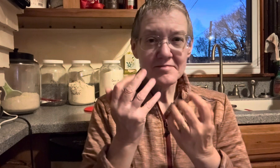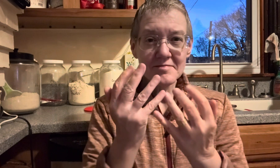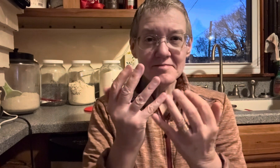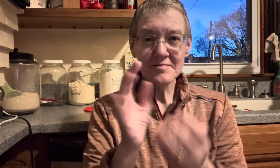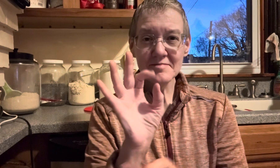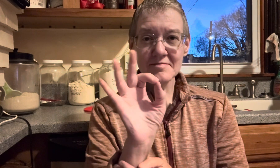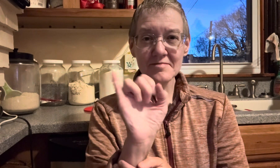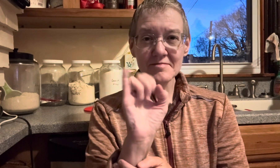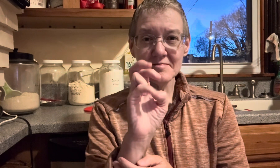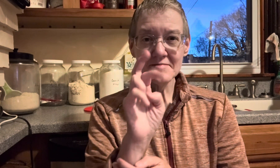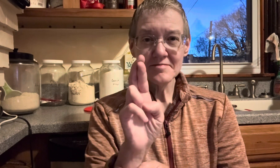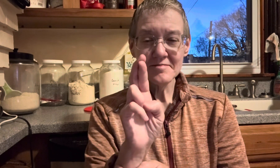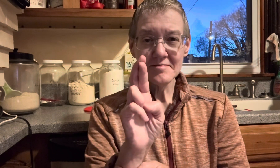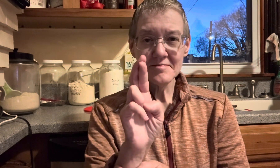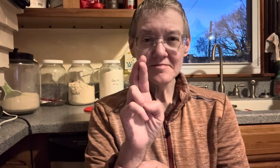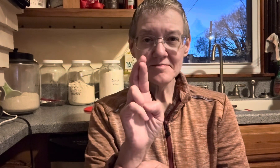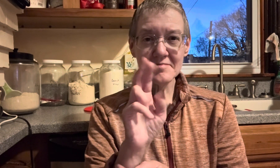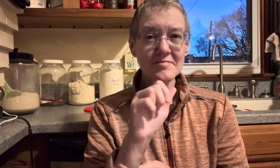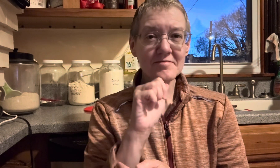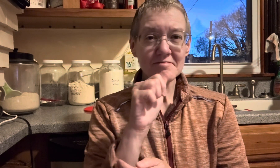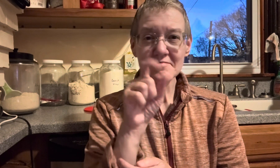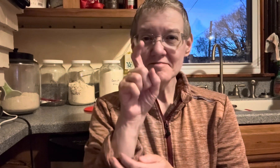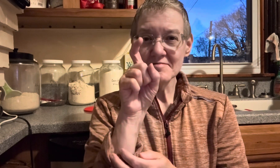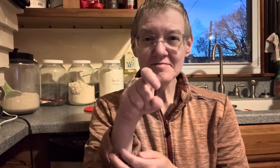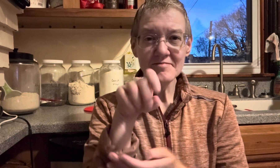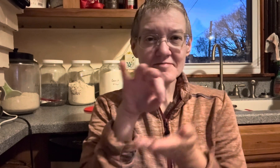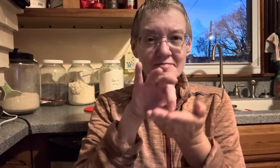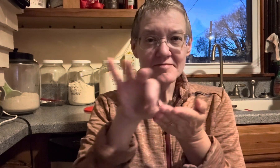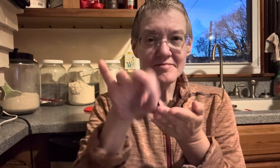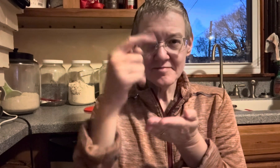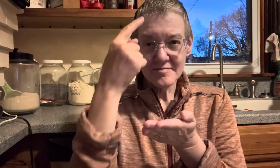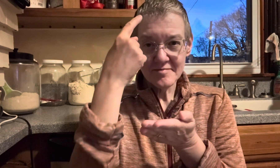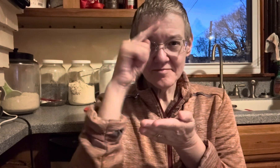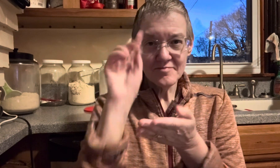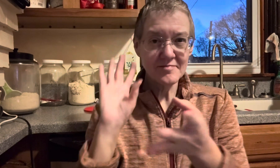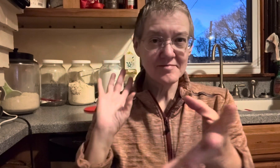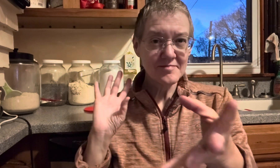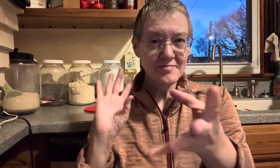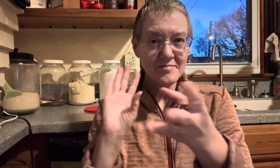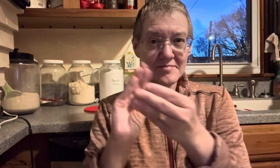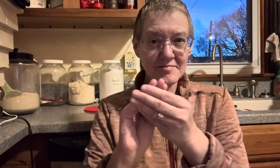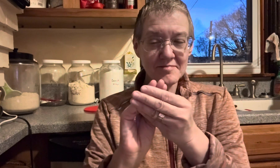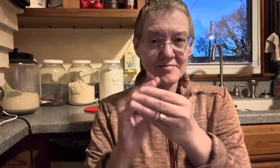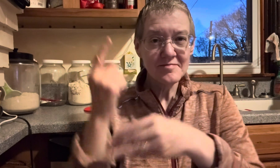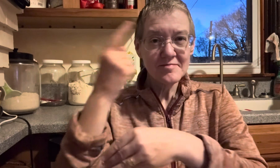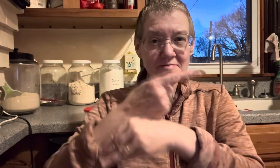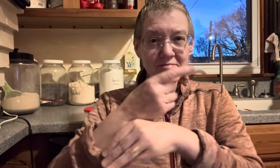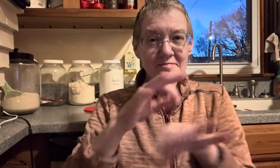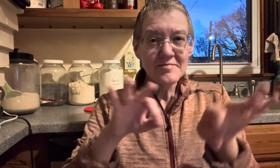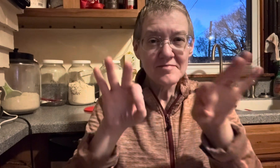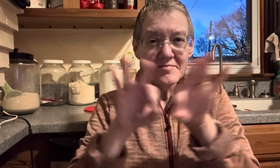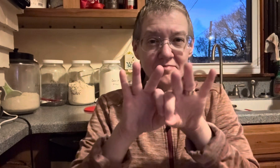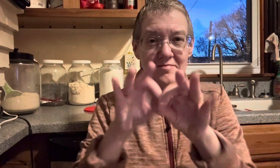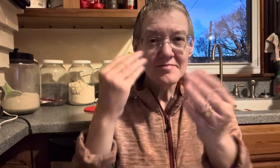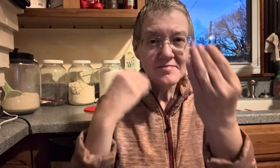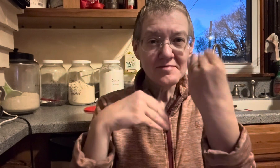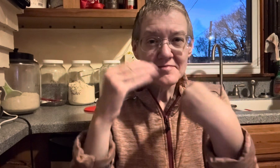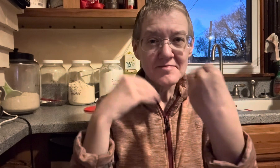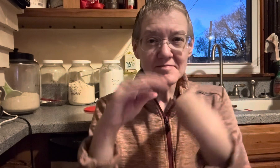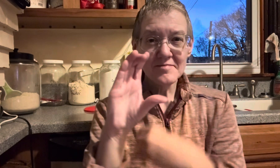Our cells aren't going to burn the carbs and fiber, so we don't have to count those for our totals of carbs for the day.